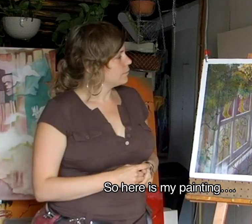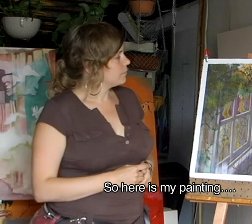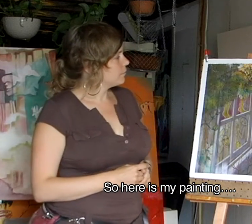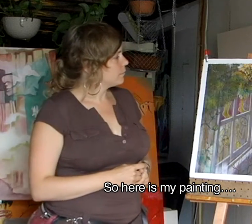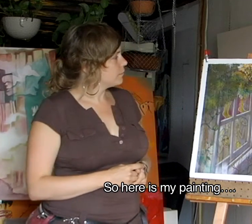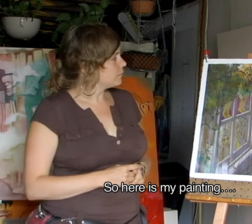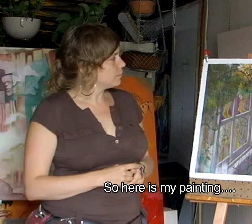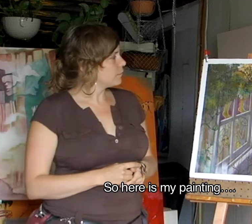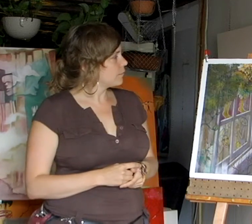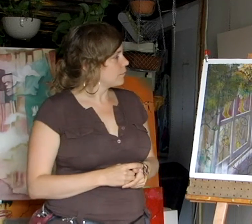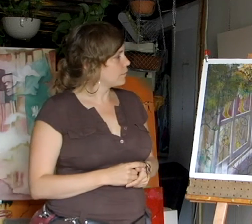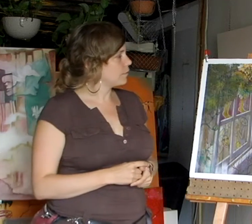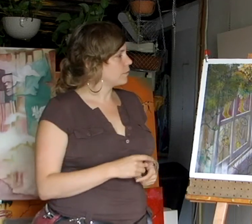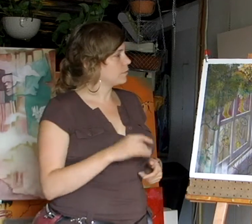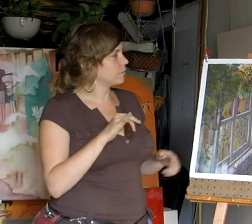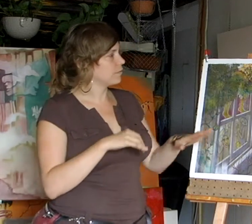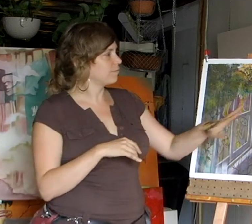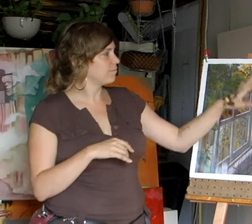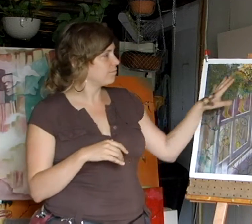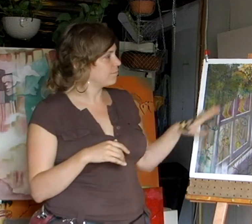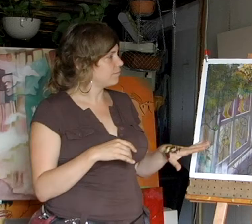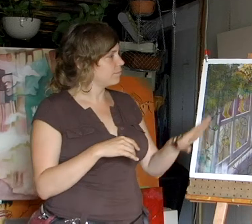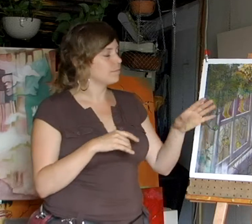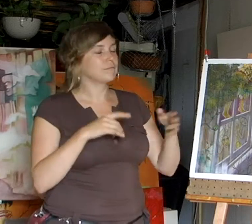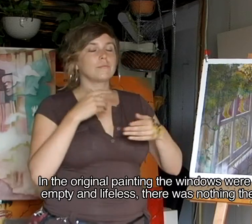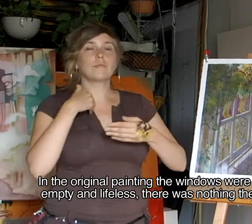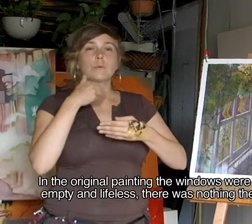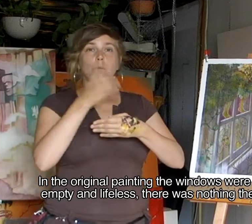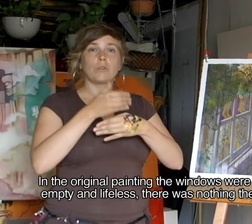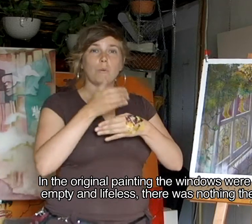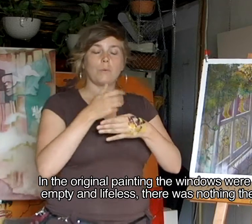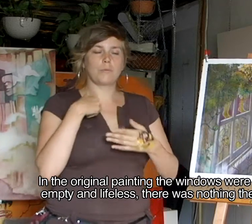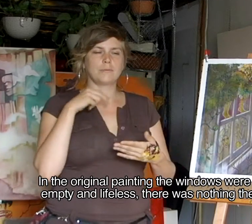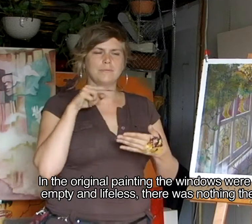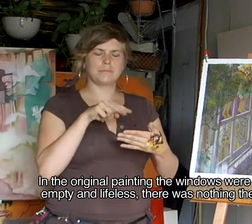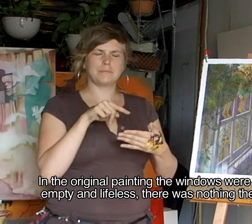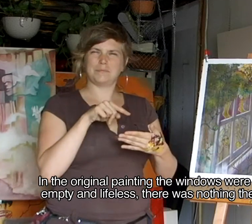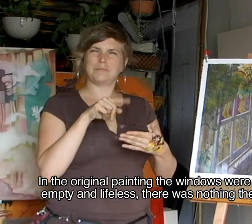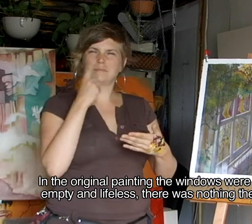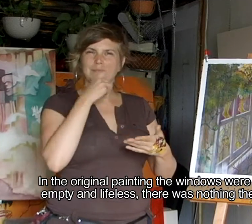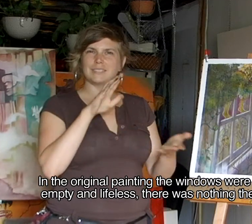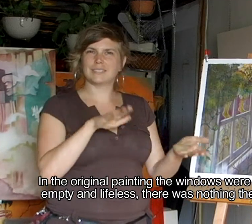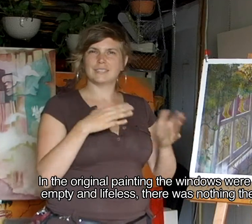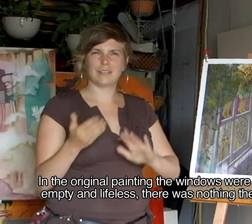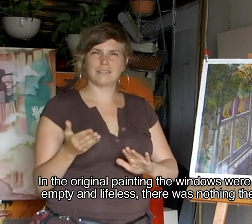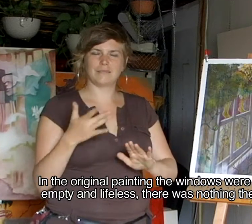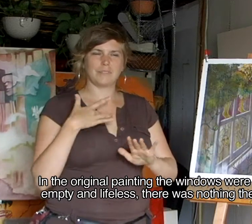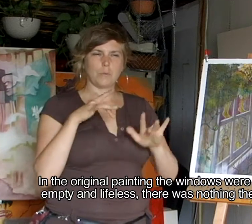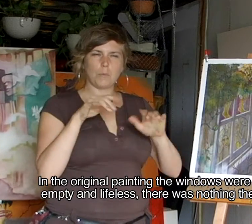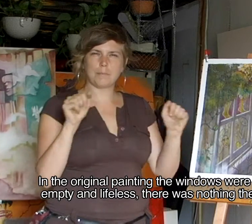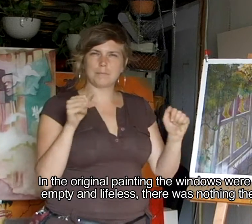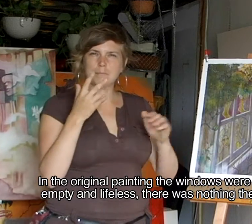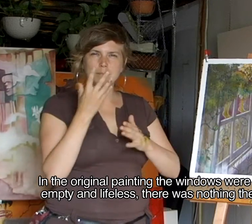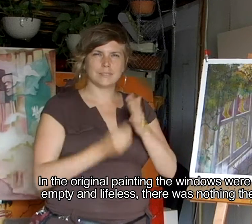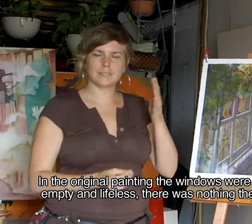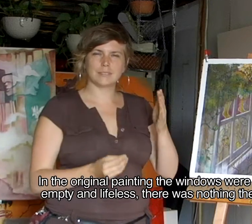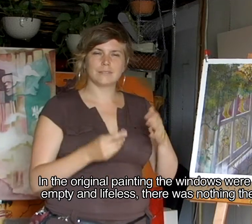the outside and inside world. It was like the deaf experience. I am a